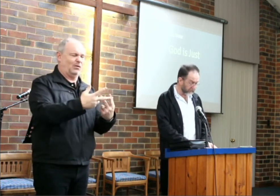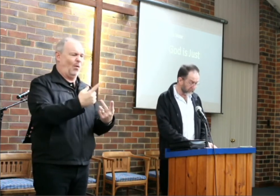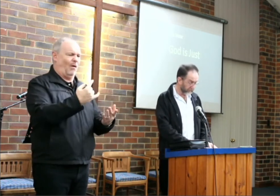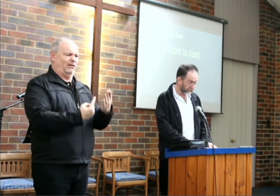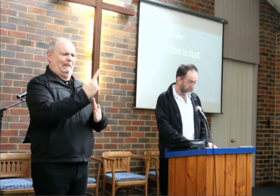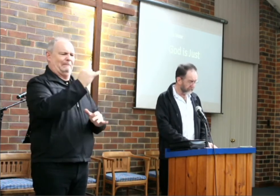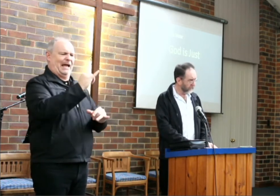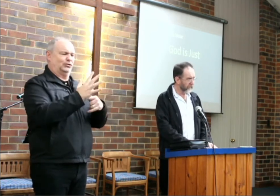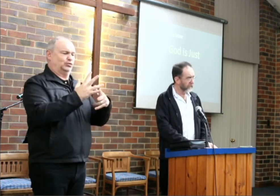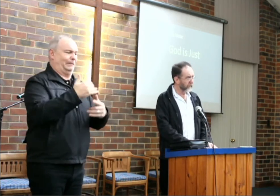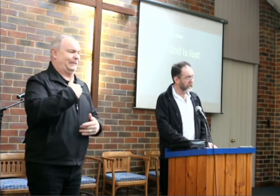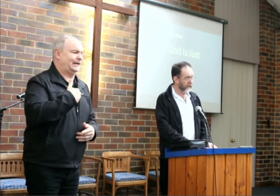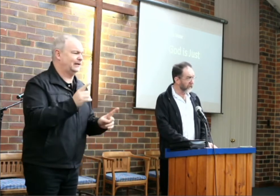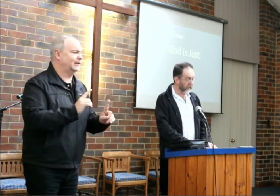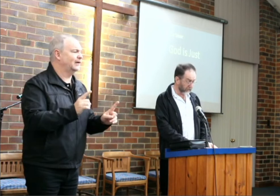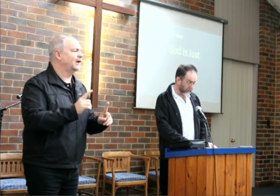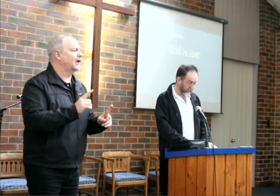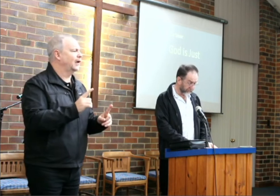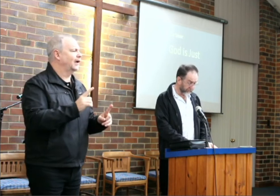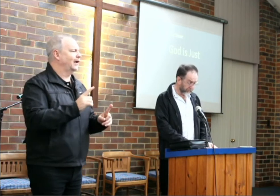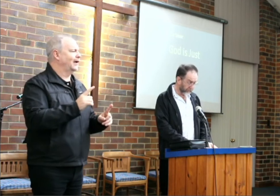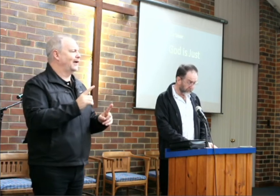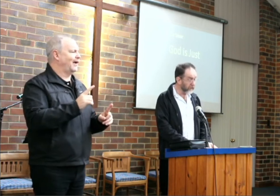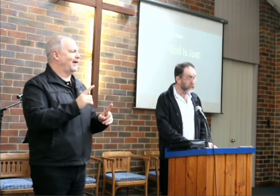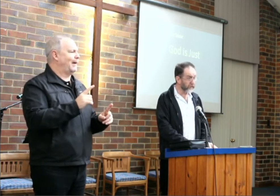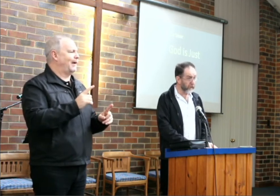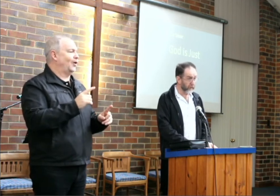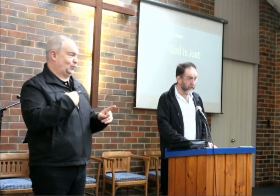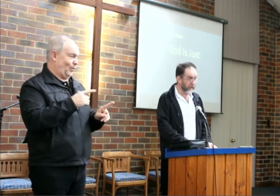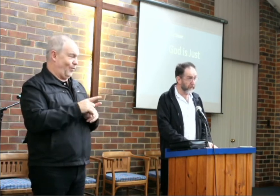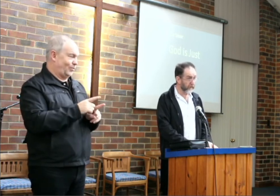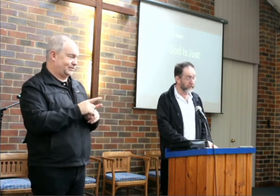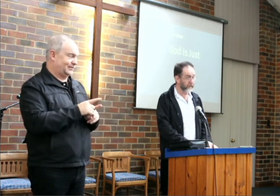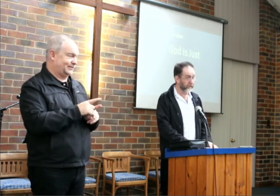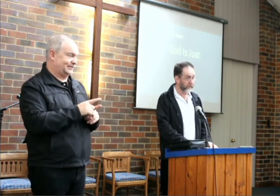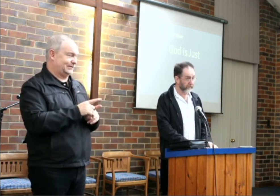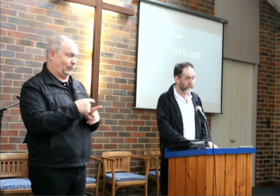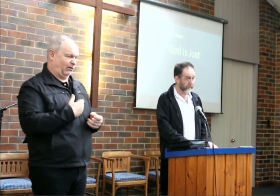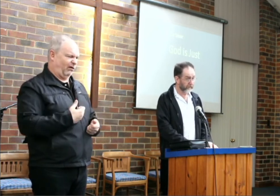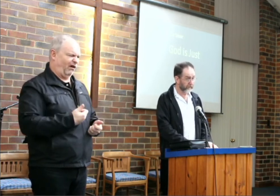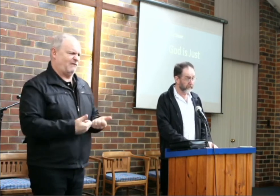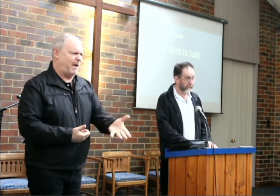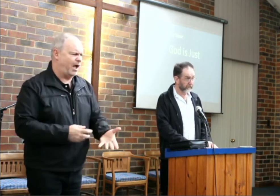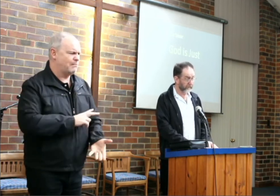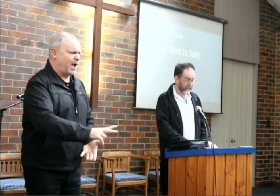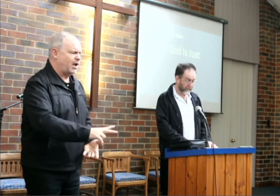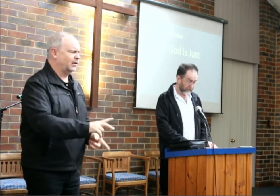others. And unlike God, we also meter out injustice.